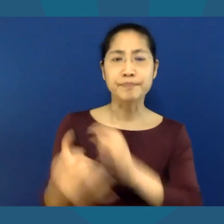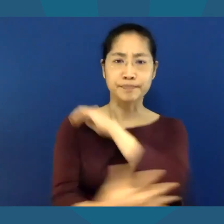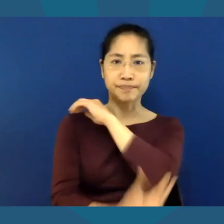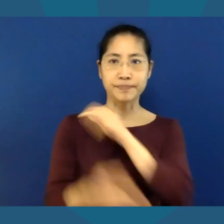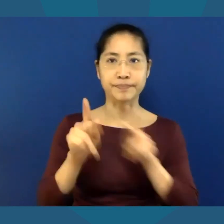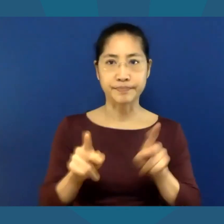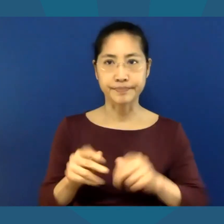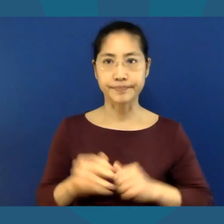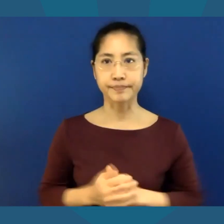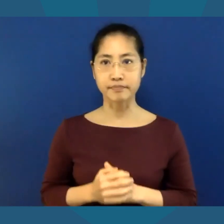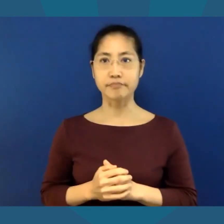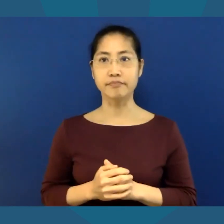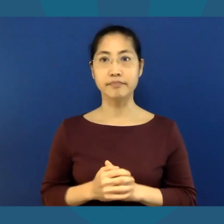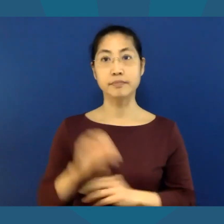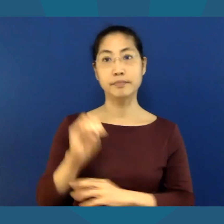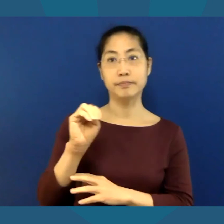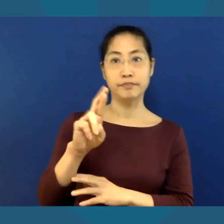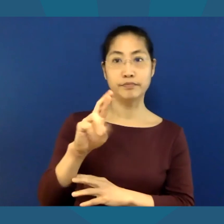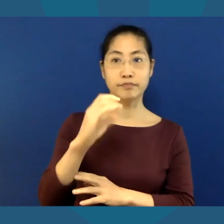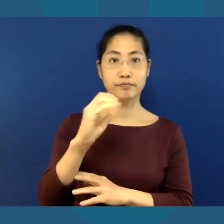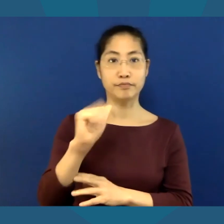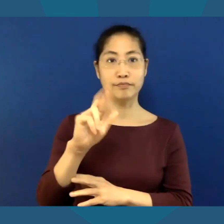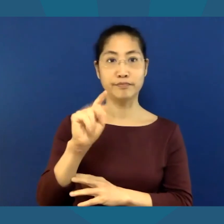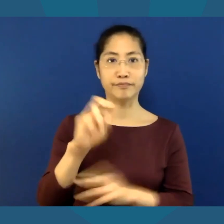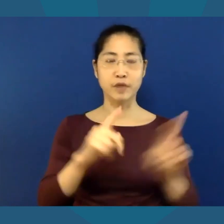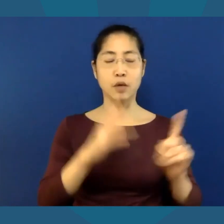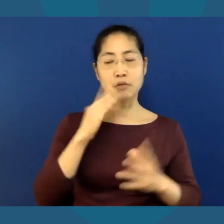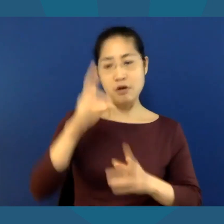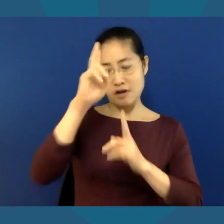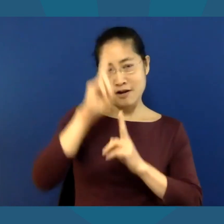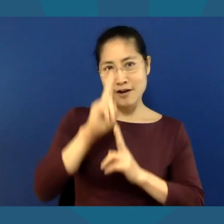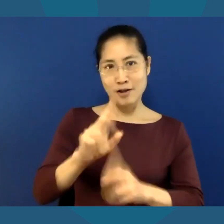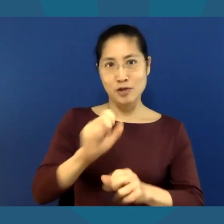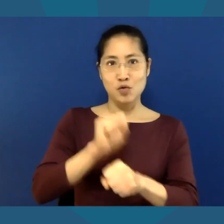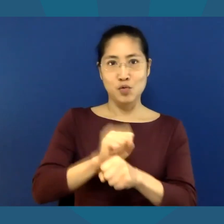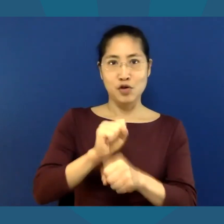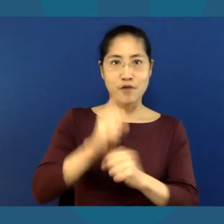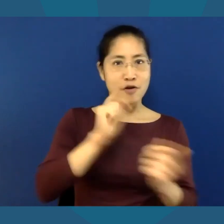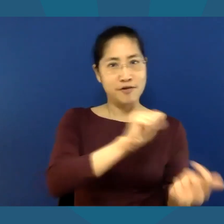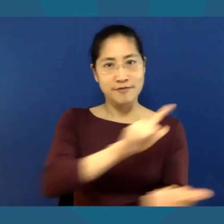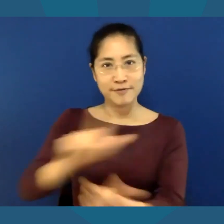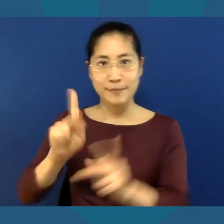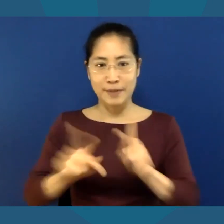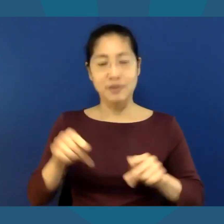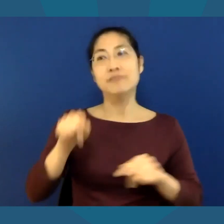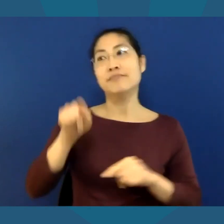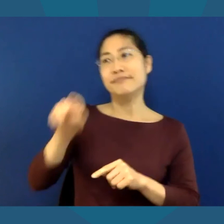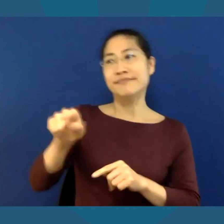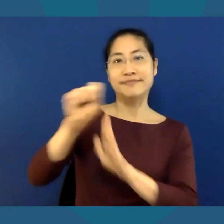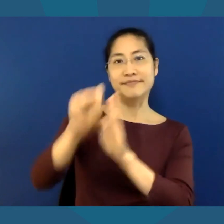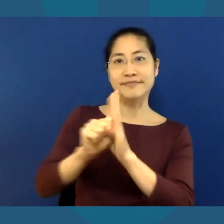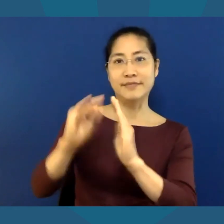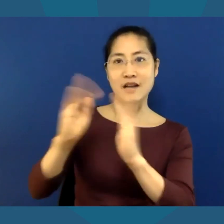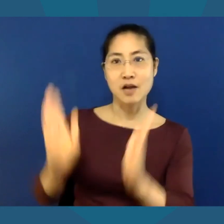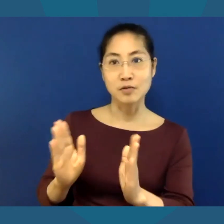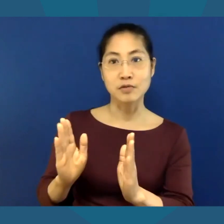Mr. Carter would be honored to serve all Arizonans as your voice in the State House